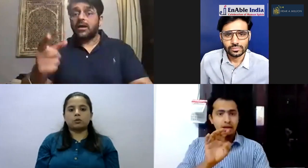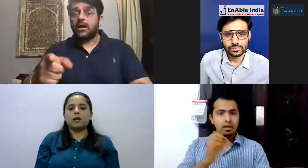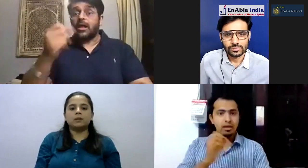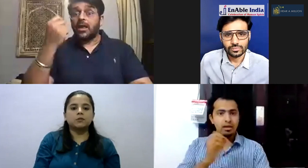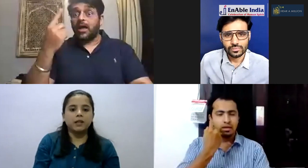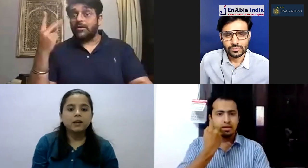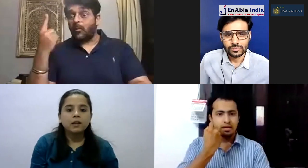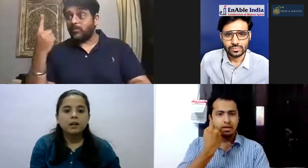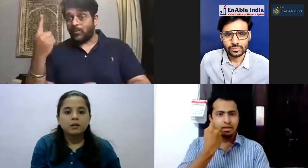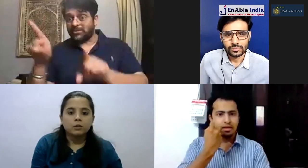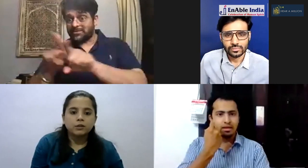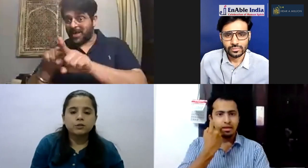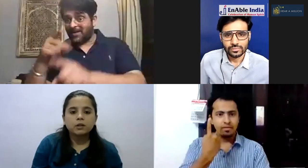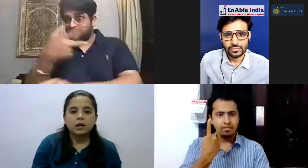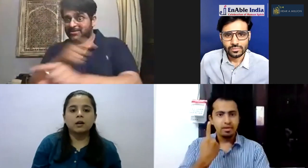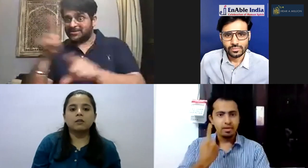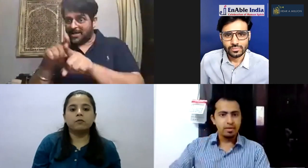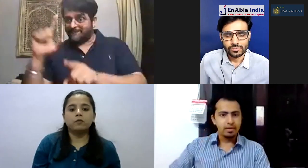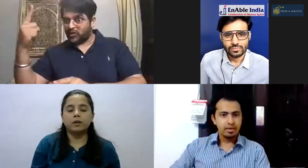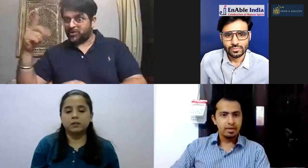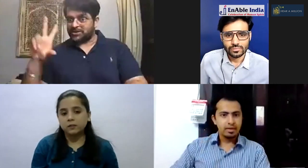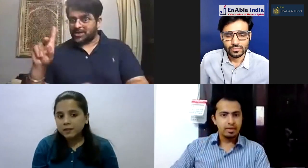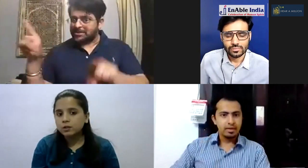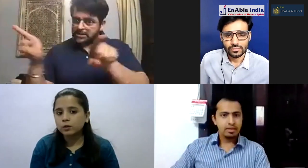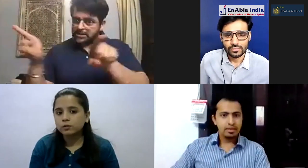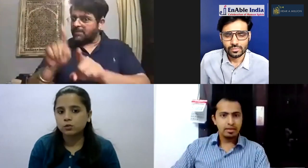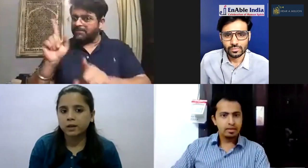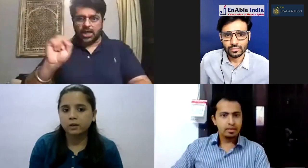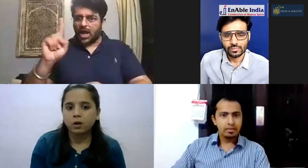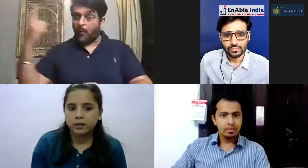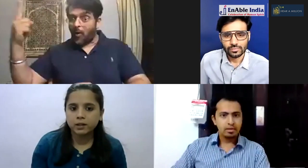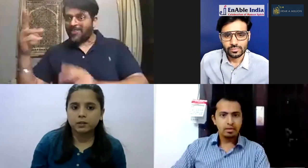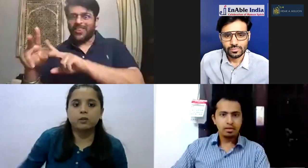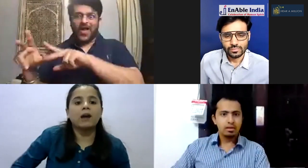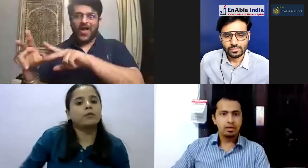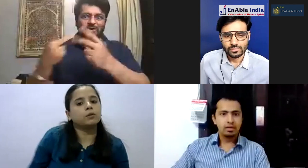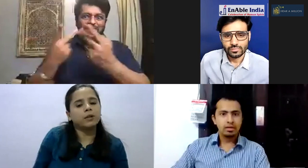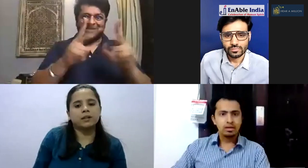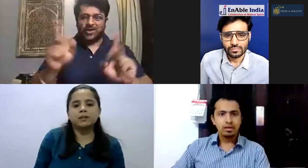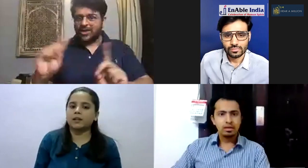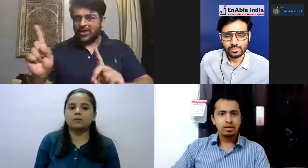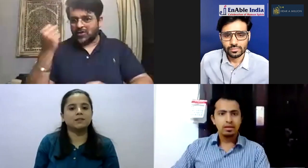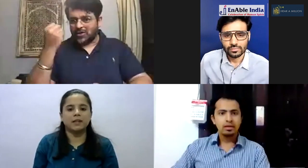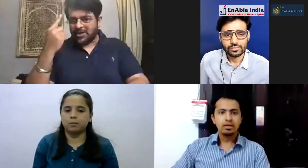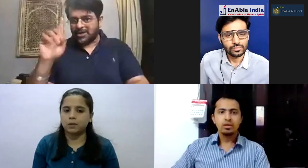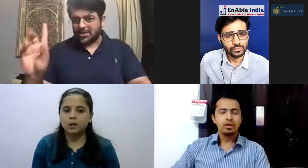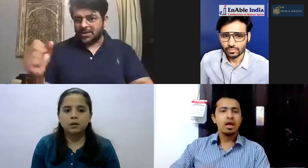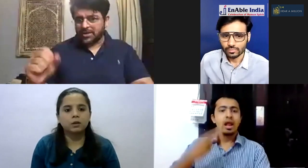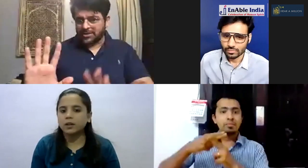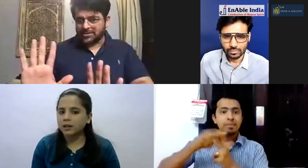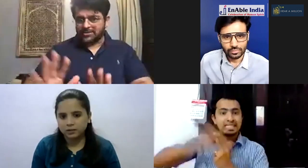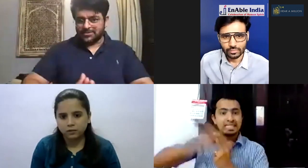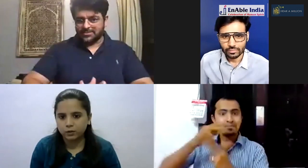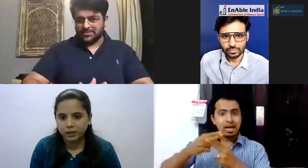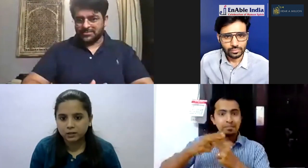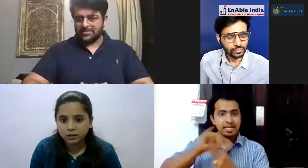So Dr. Alim saying, you understood the first dose which you got it, you have to get it the second one same, not